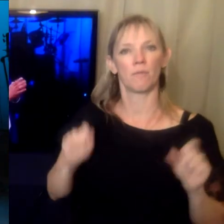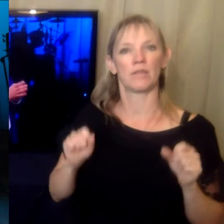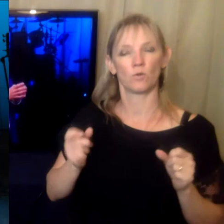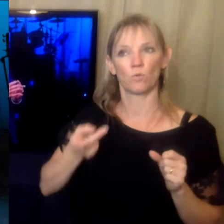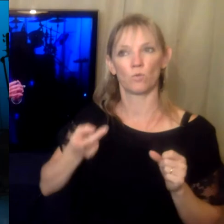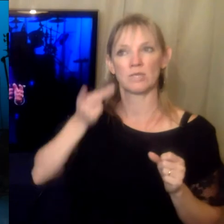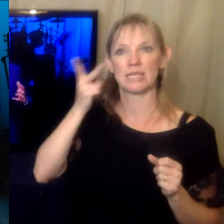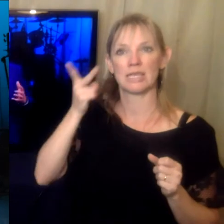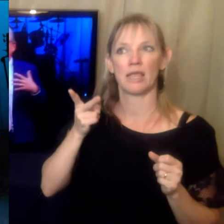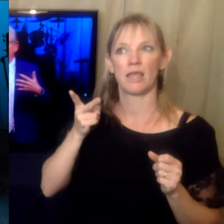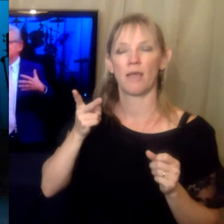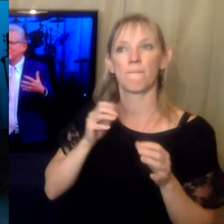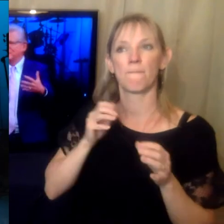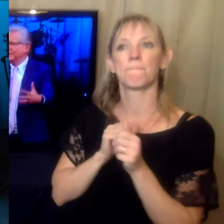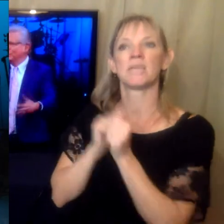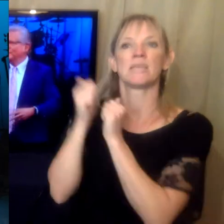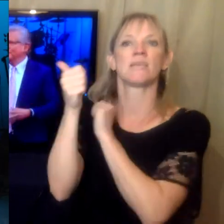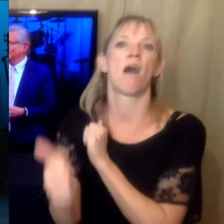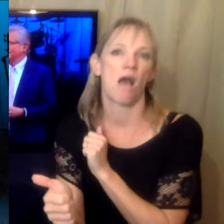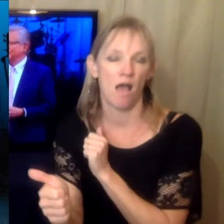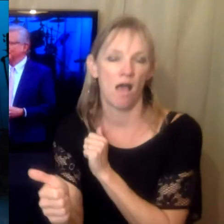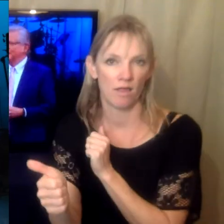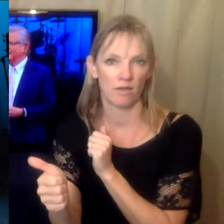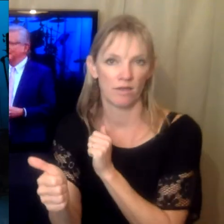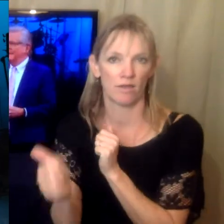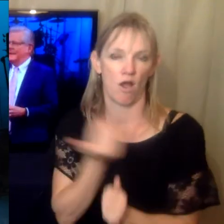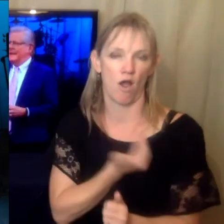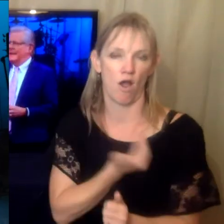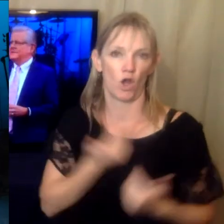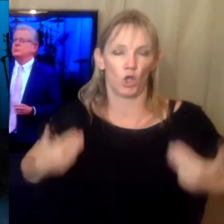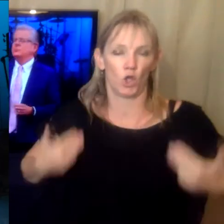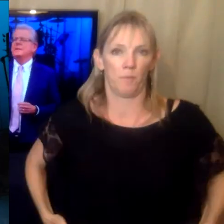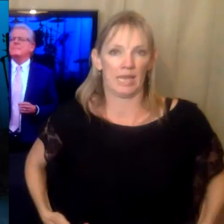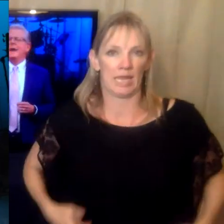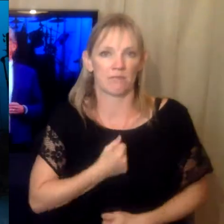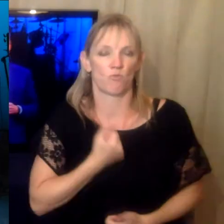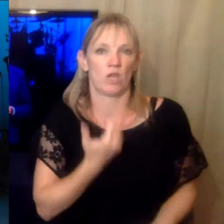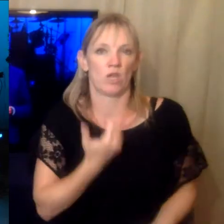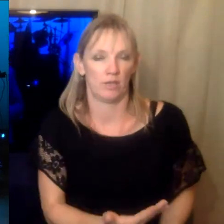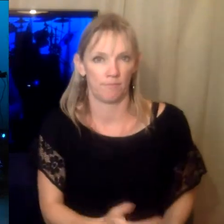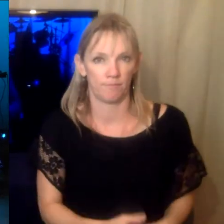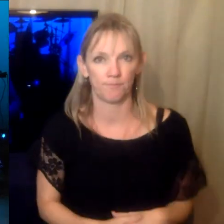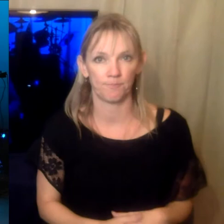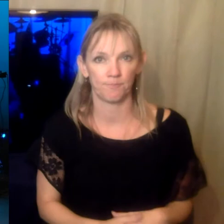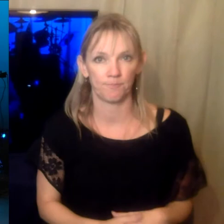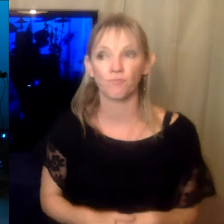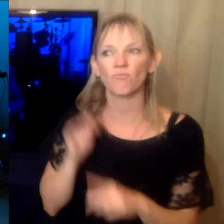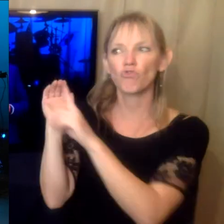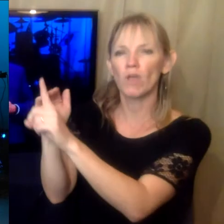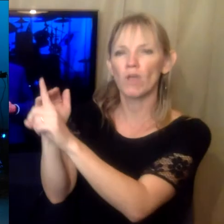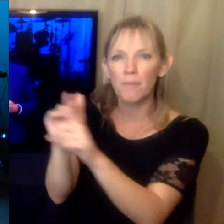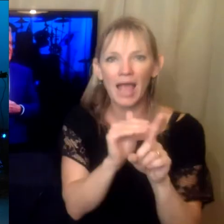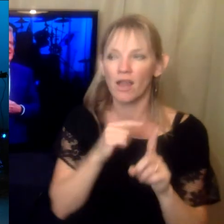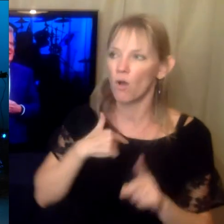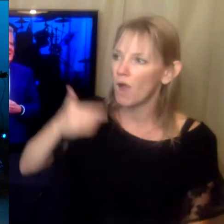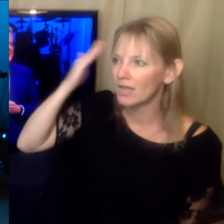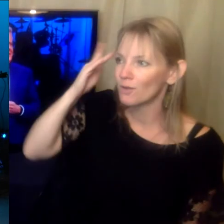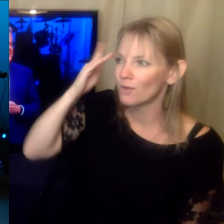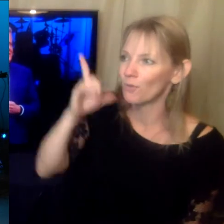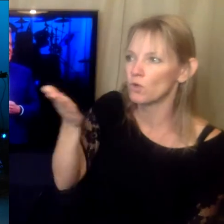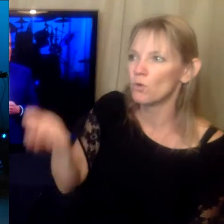the stuff we all express in our humanness. And to remind another person, I know who you are